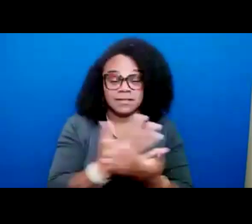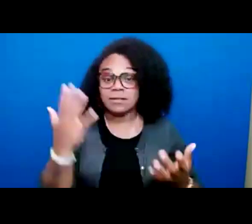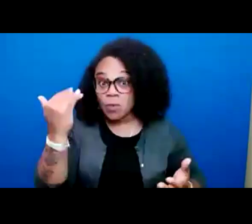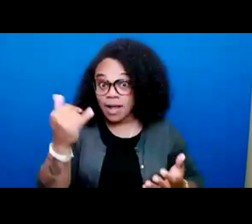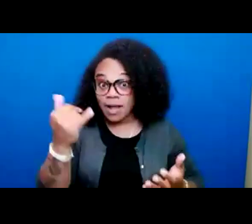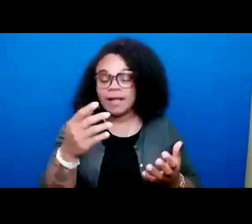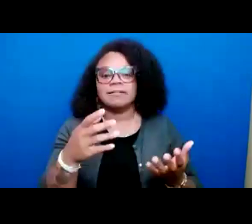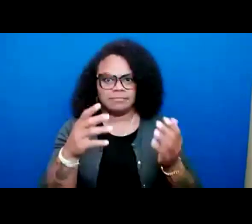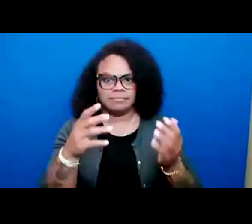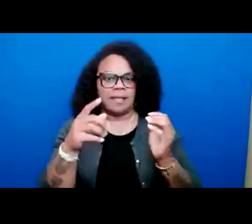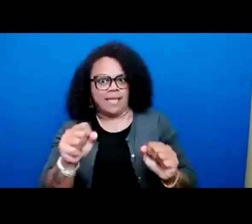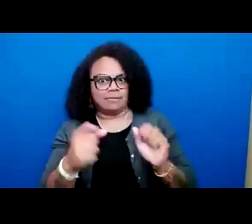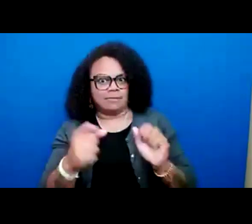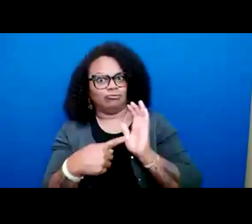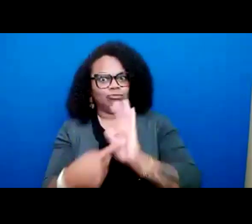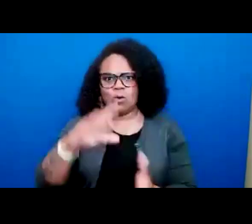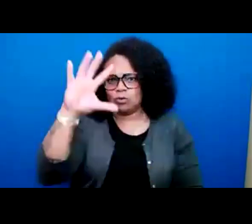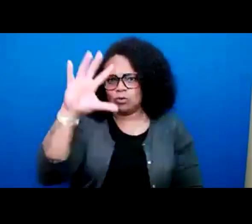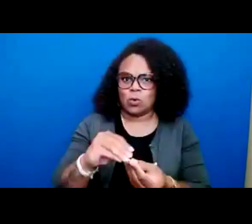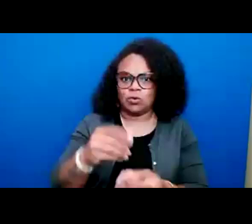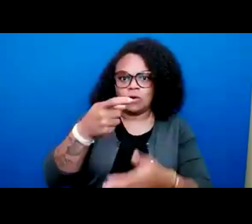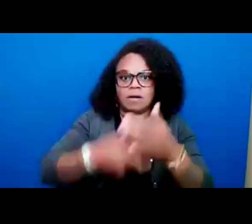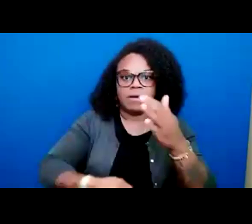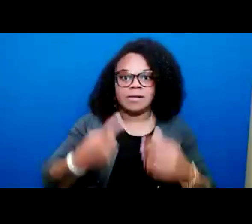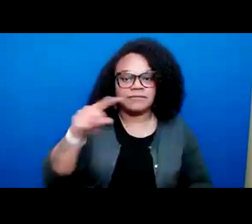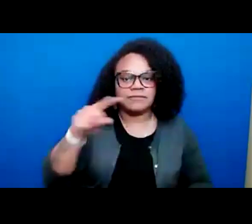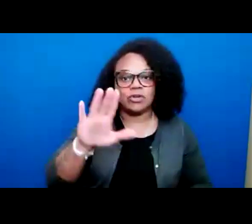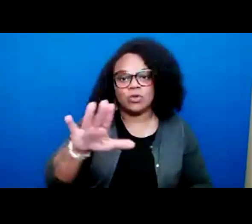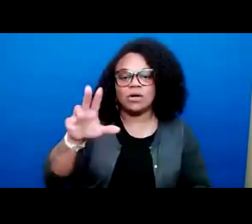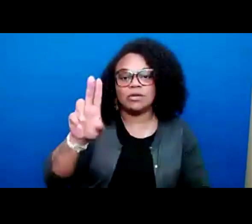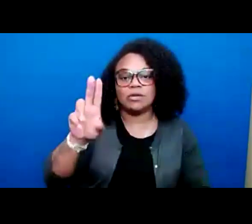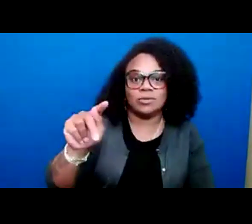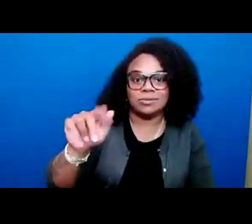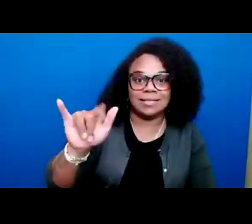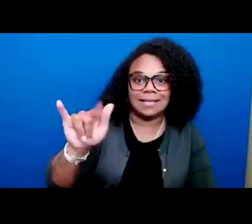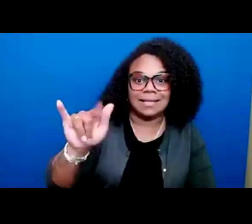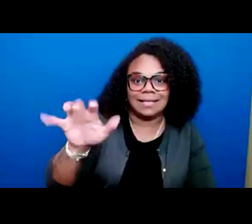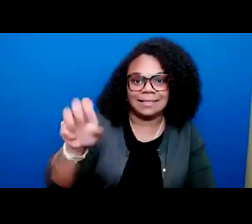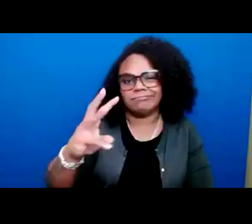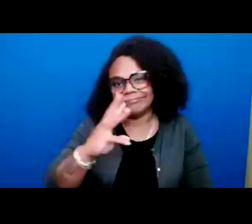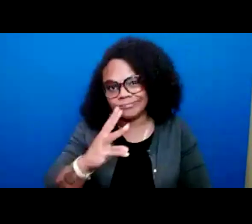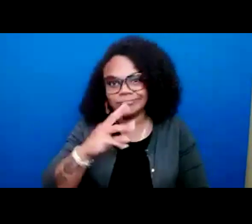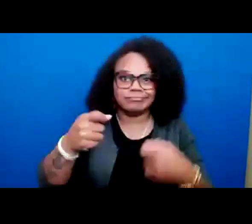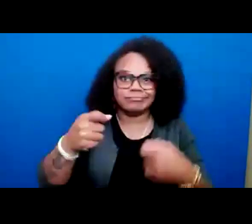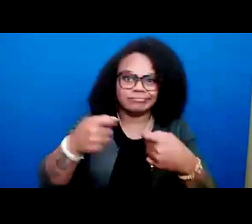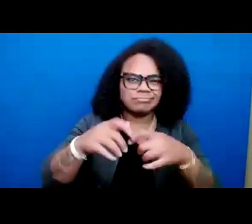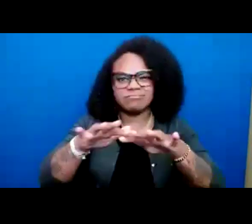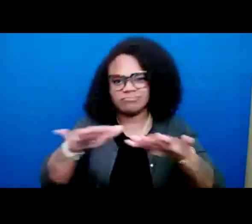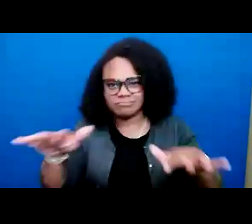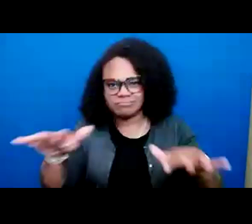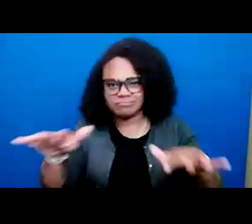your total cost of utilities. We're going to take 10% of that. What is your total